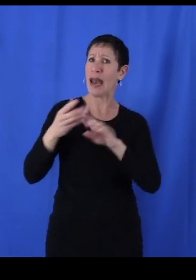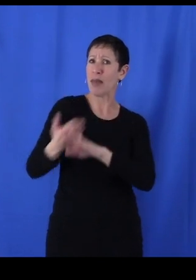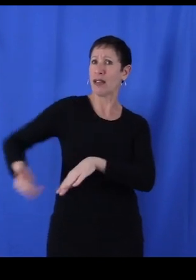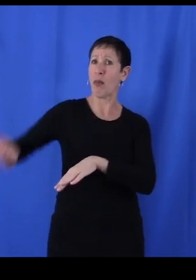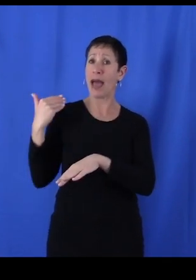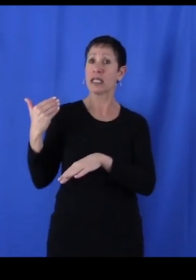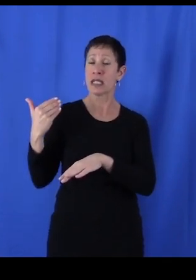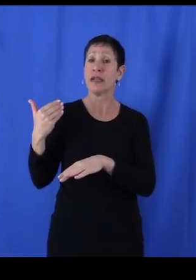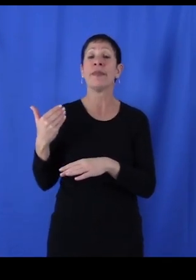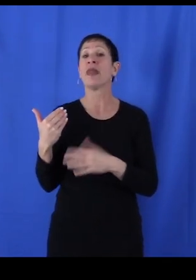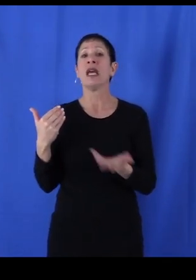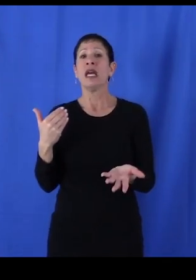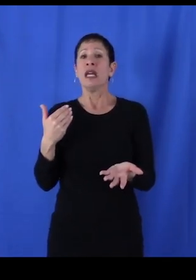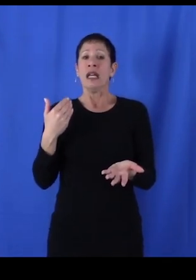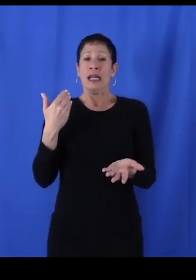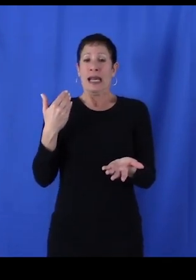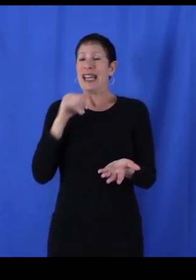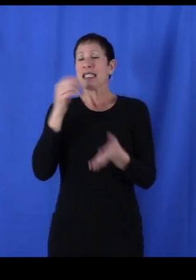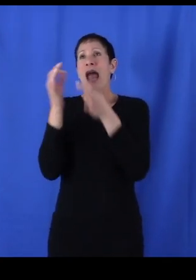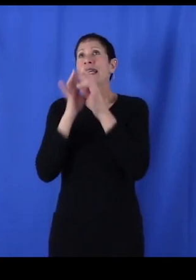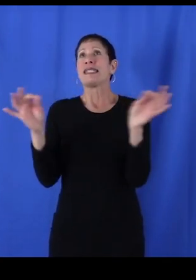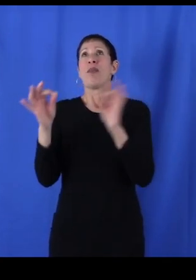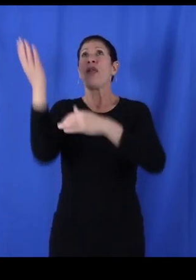as simple as utopia gone bad.